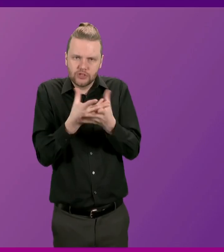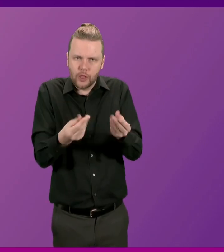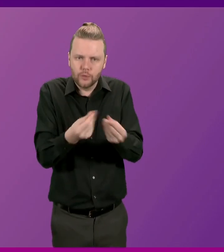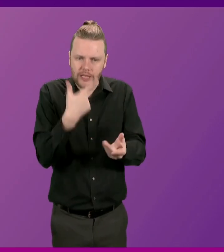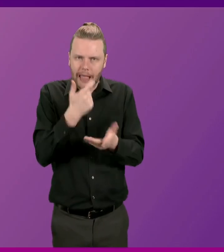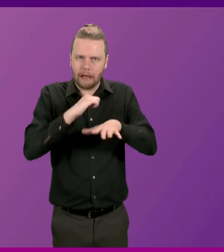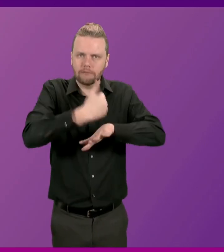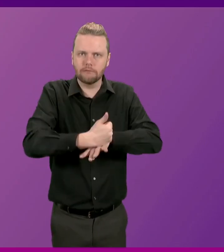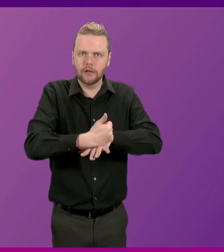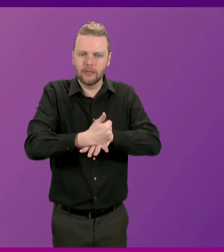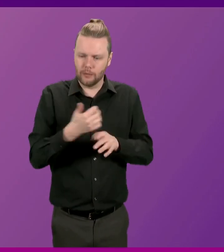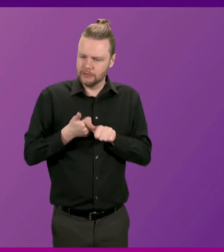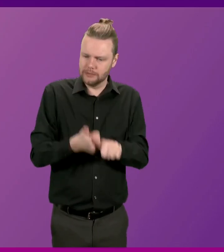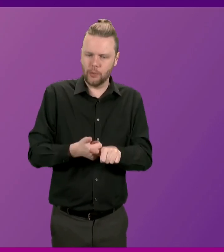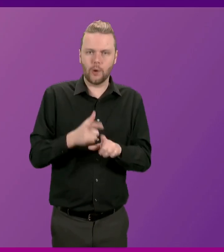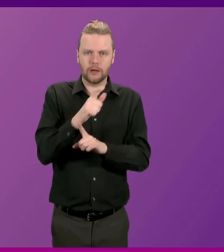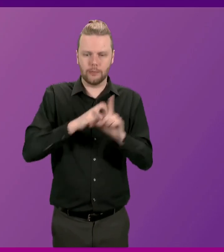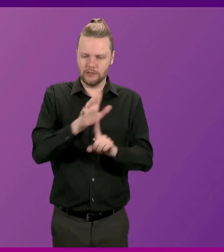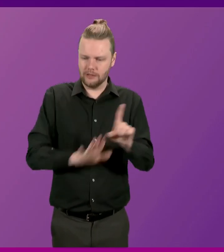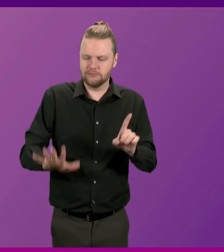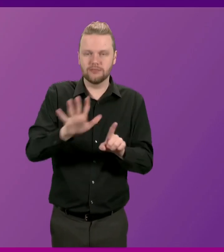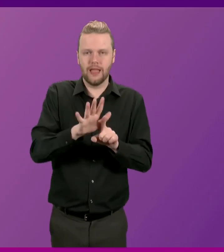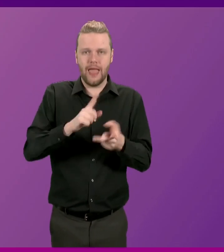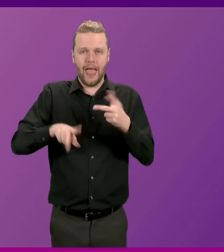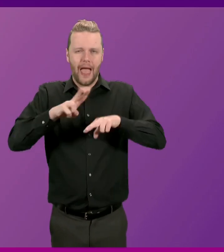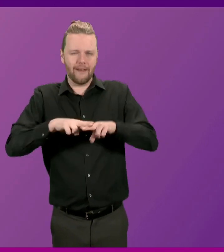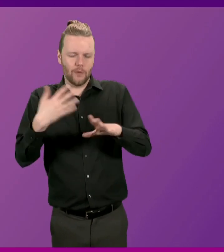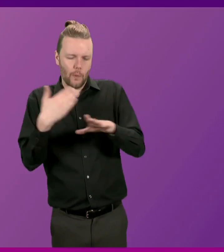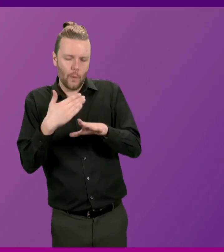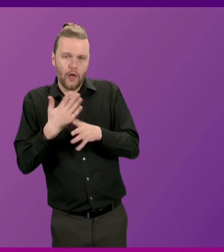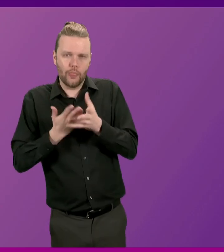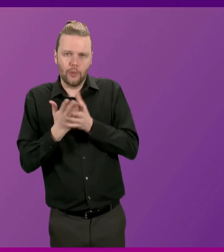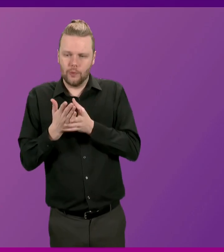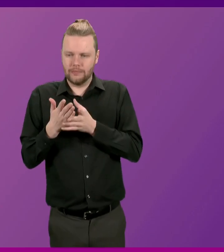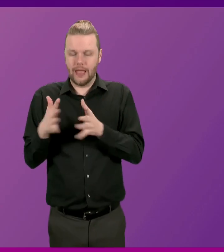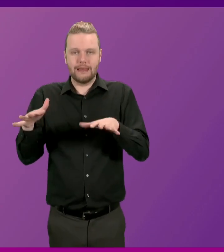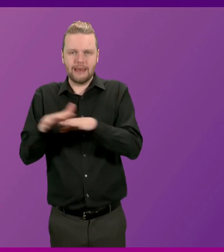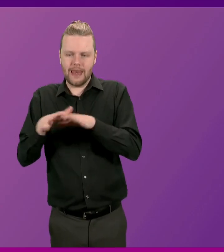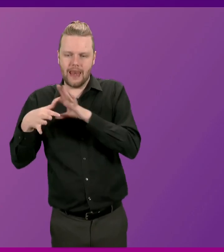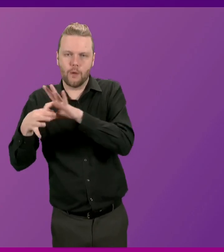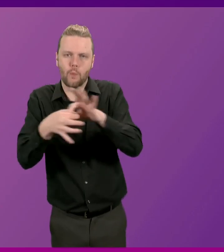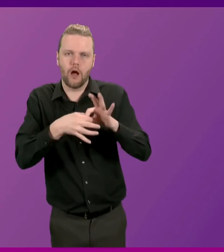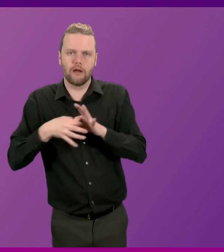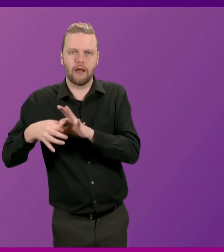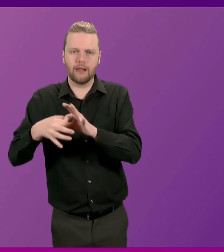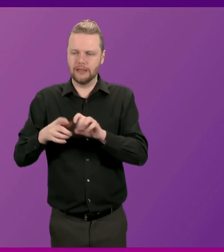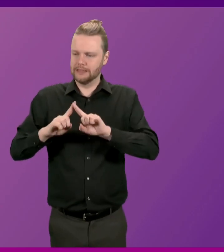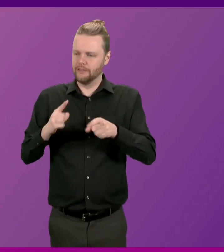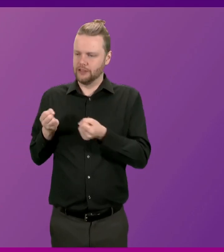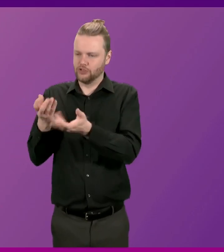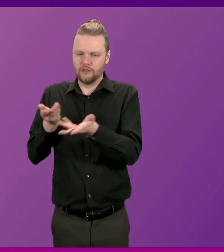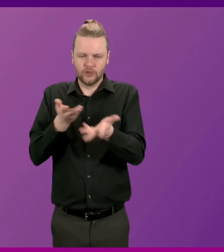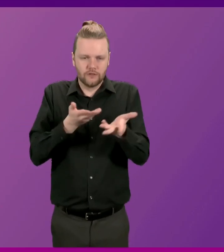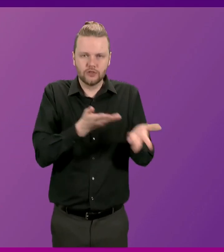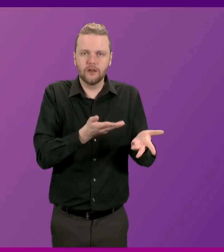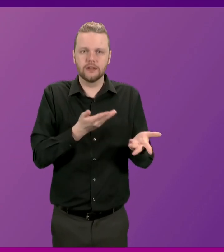support the community throughout Scotland if we're clever by through networking, the different services that are available, by